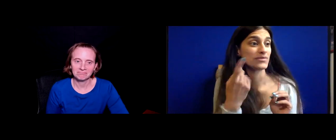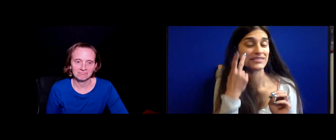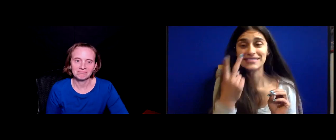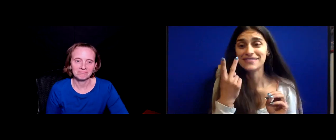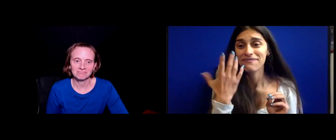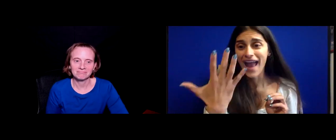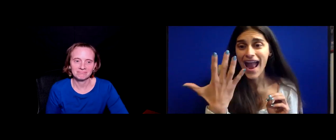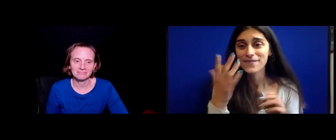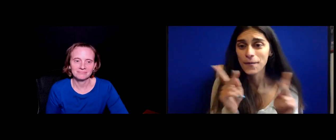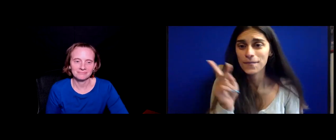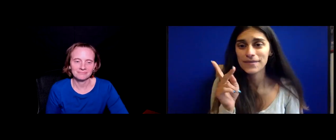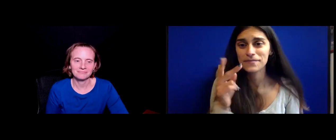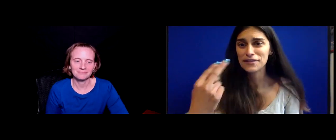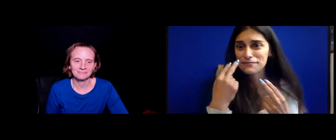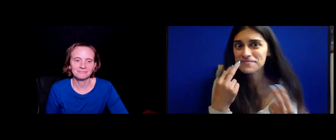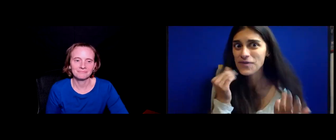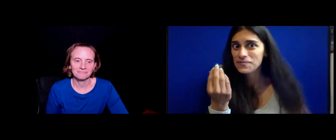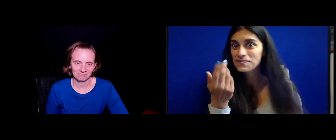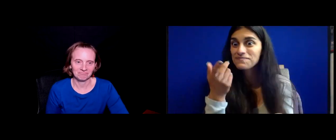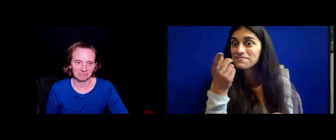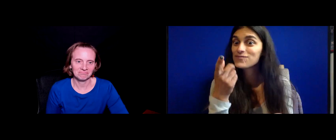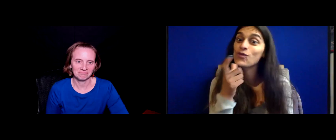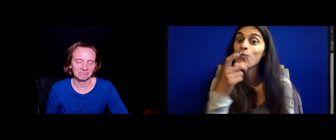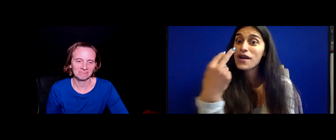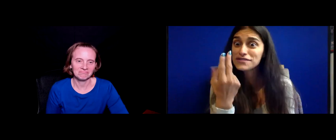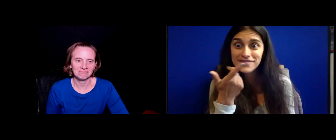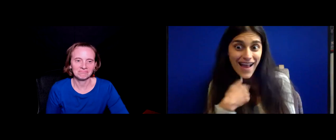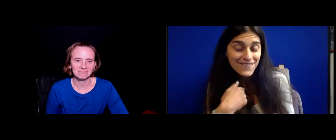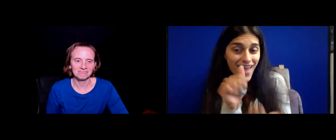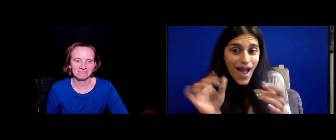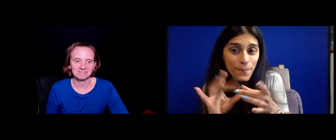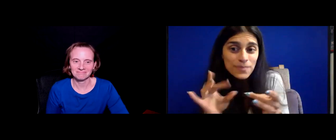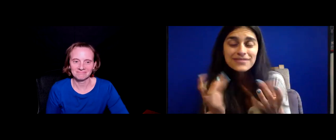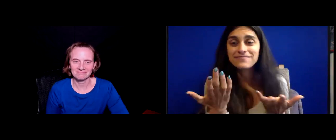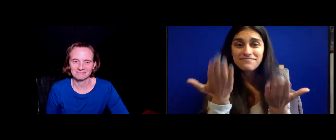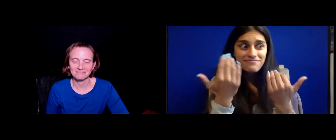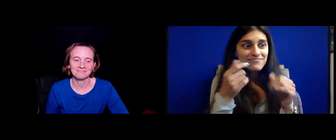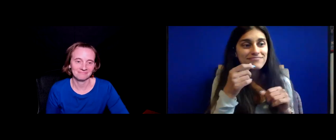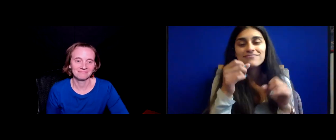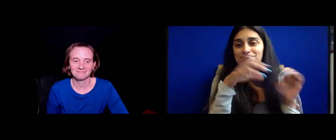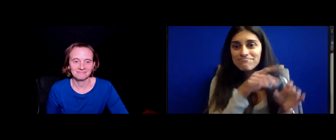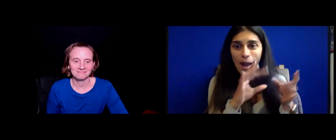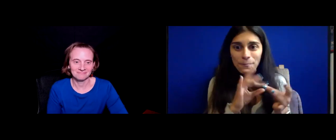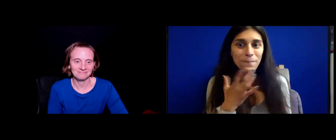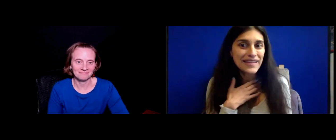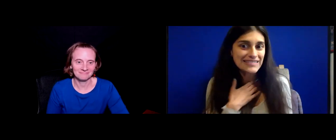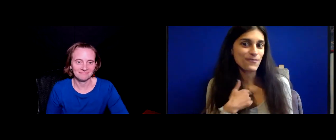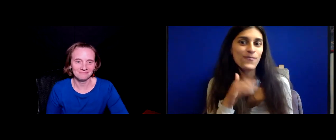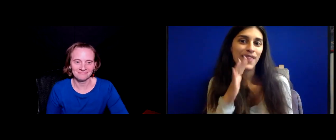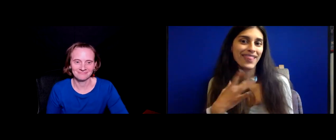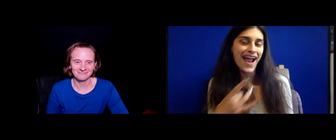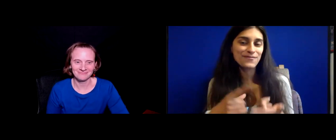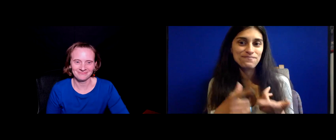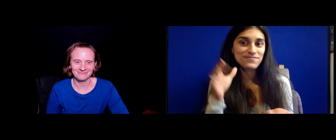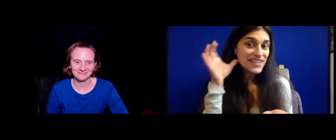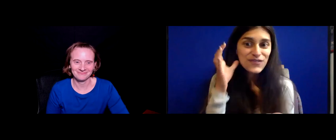No, I don't see any comments. I do see that we have 5 people viewing. So those who are watching us, if you have any comments, please